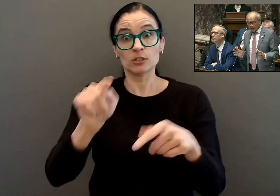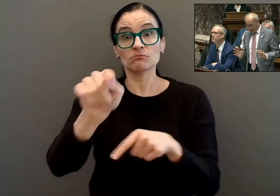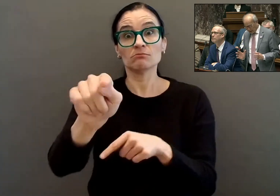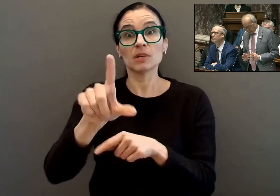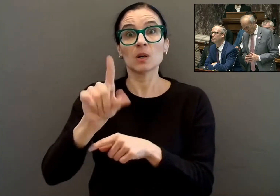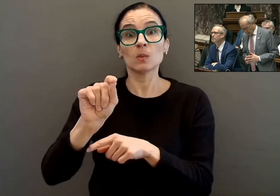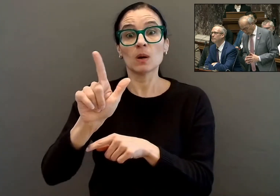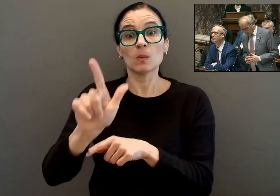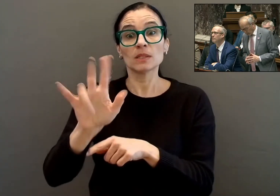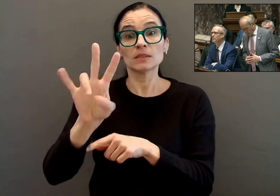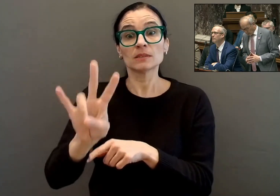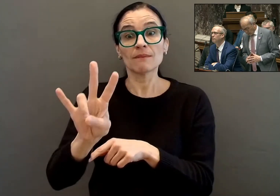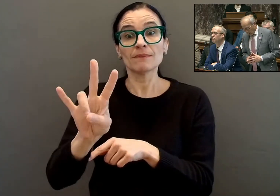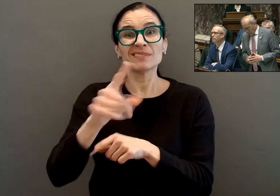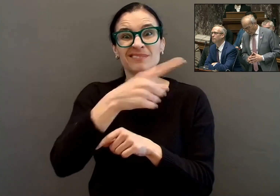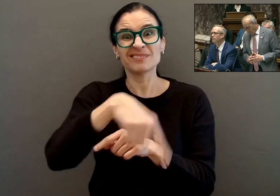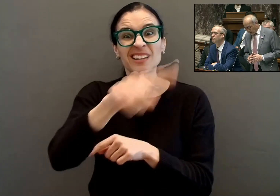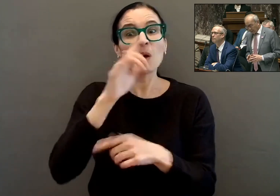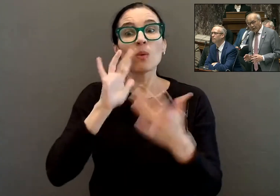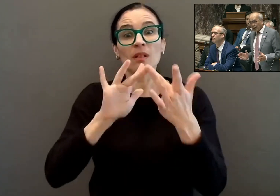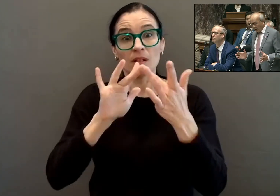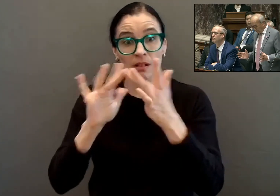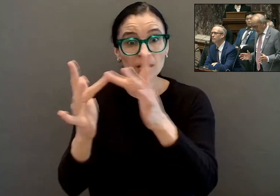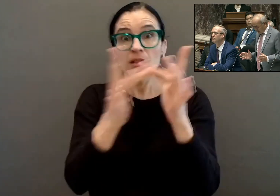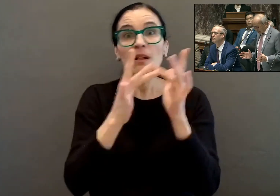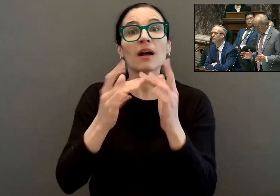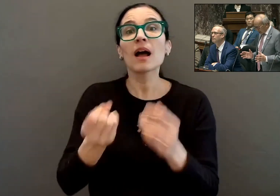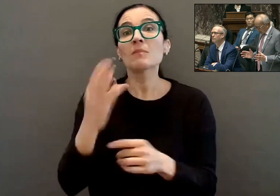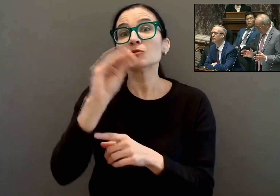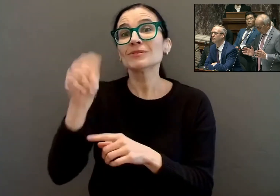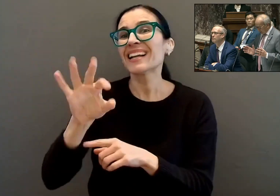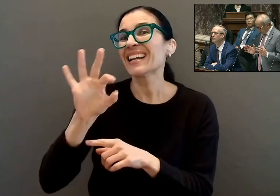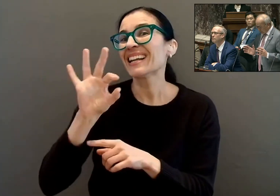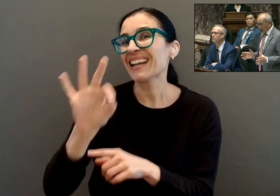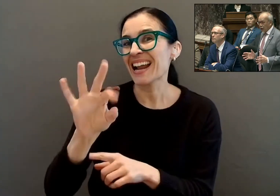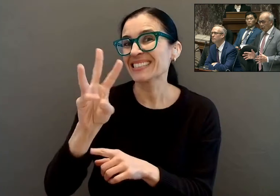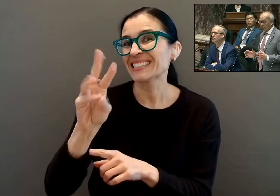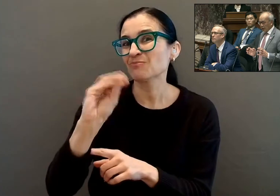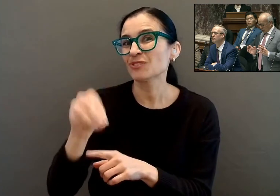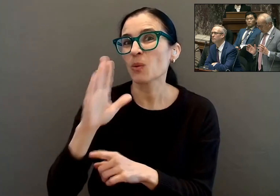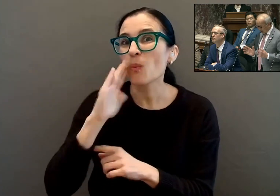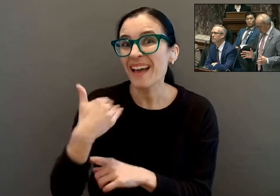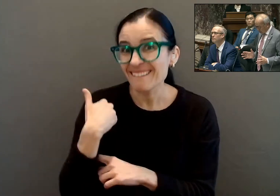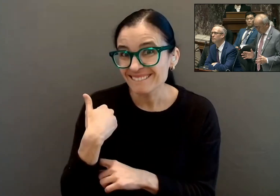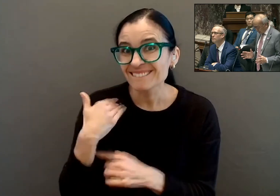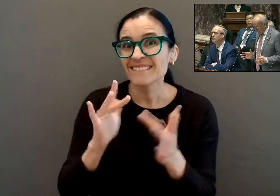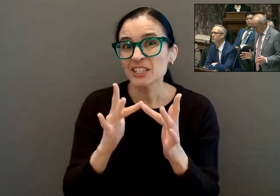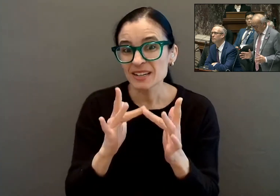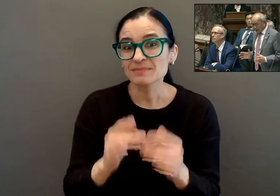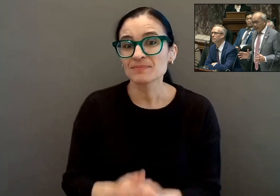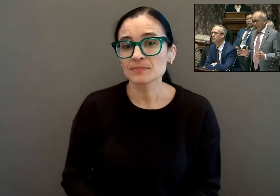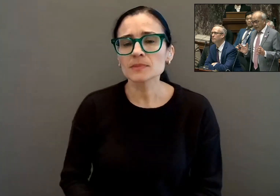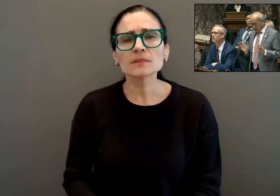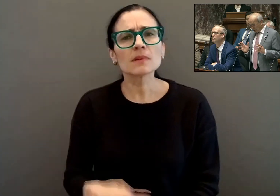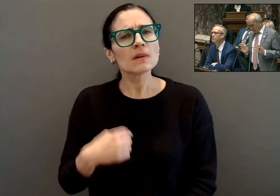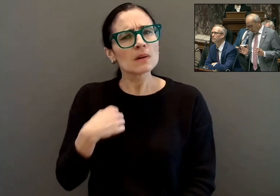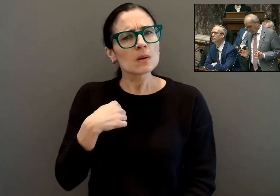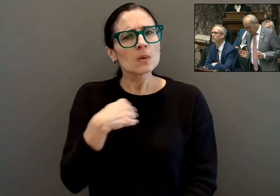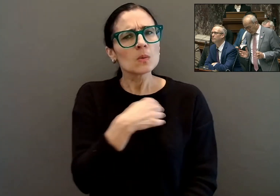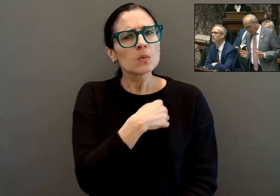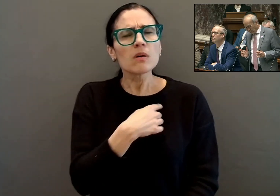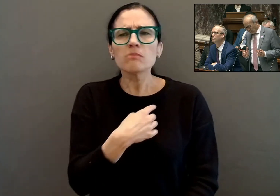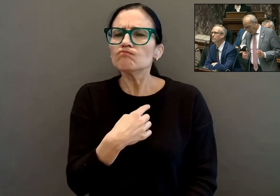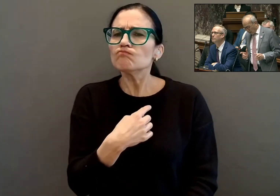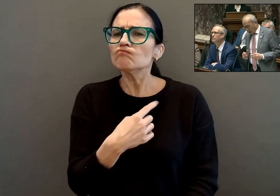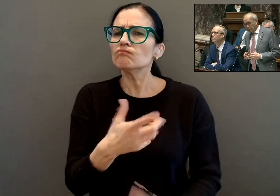of 96%. So we are very confident that the project is ongoing and that in the